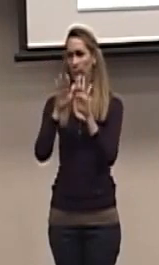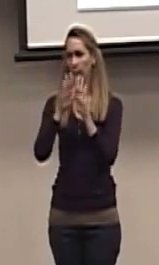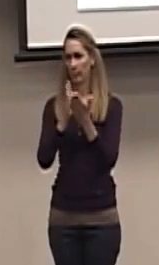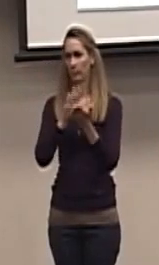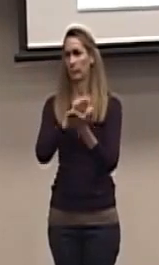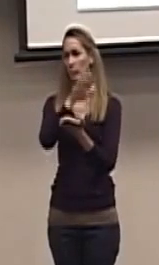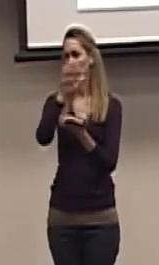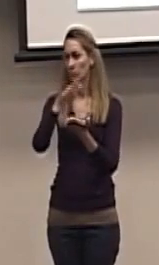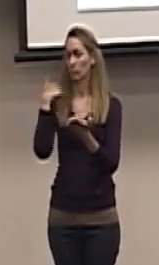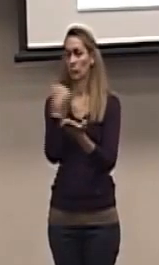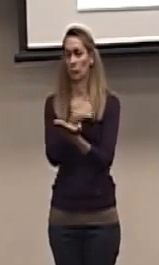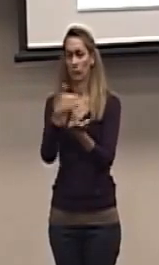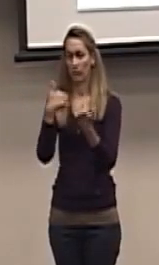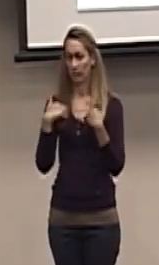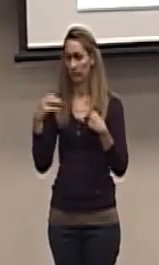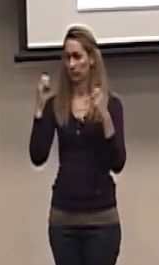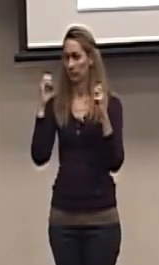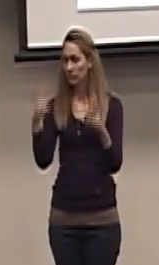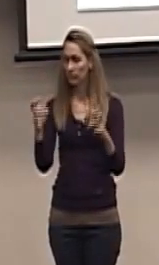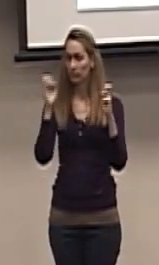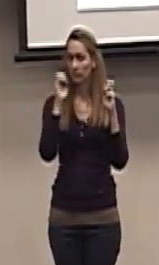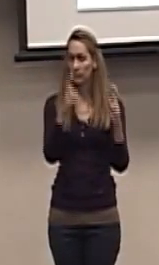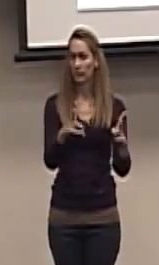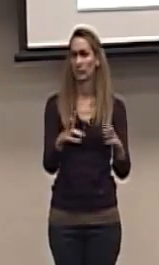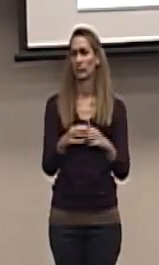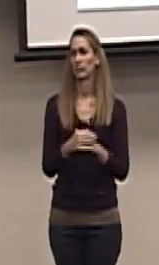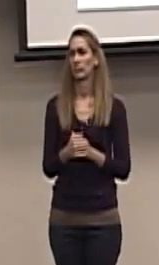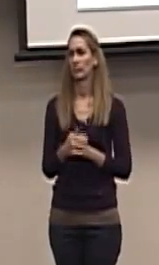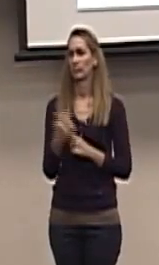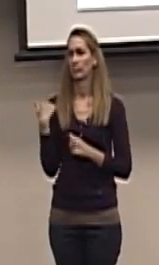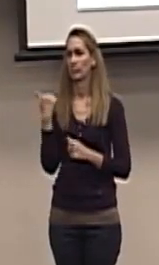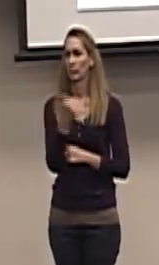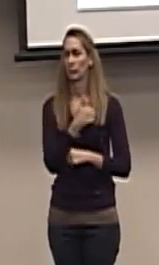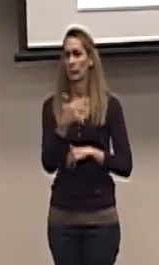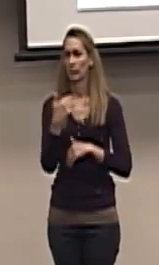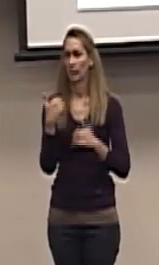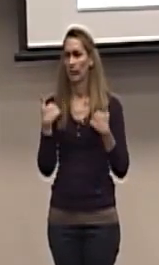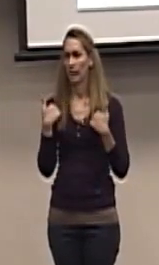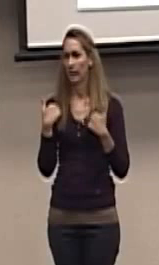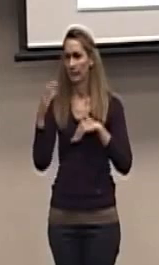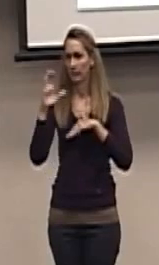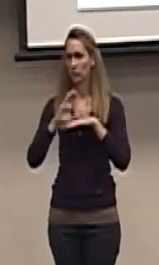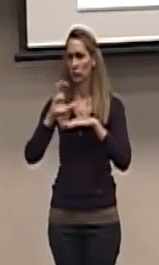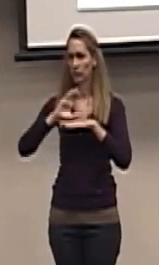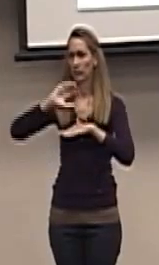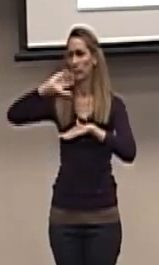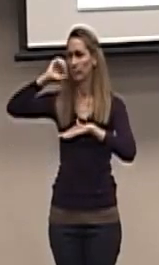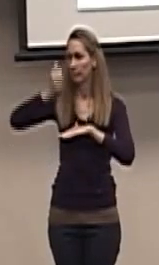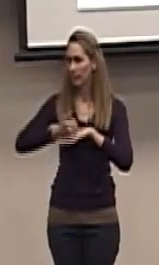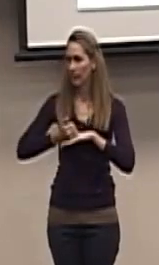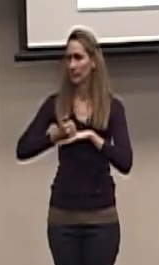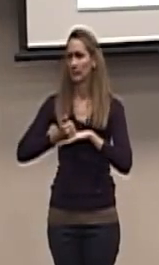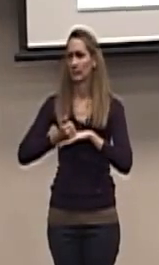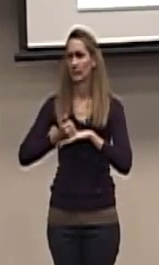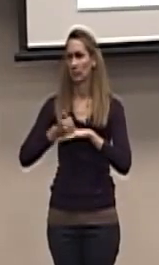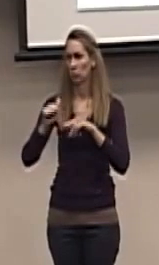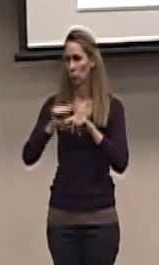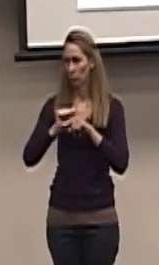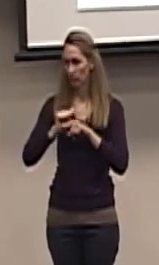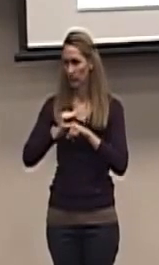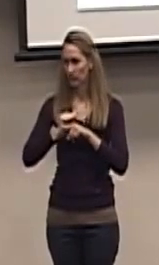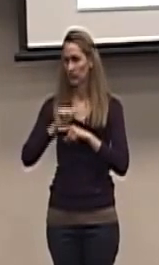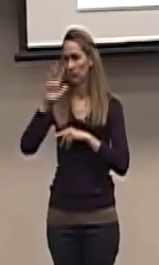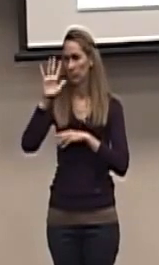We have evangelism and church planting exercises by our graduates who are